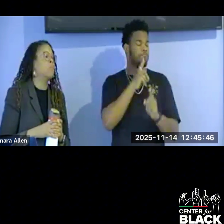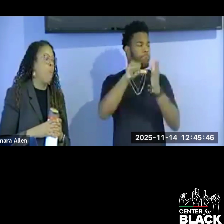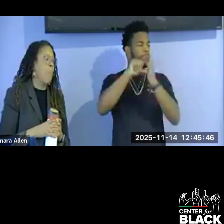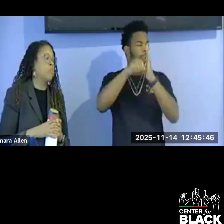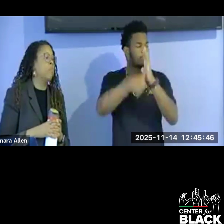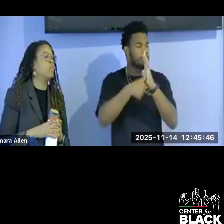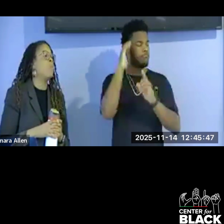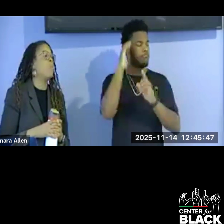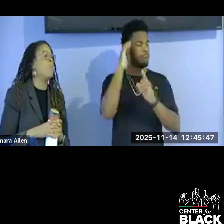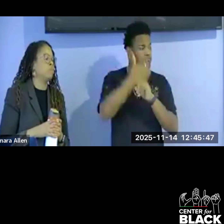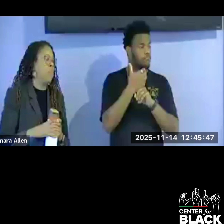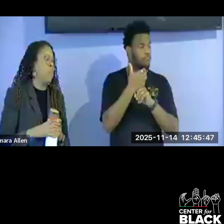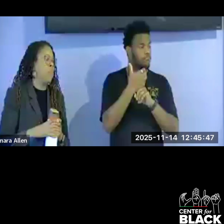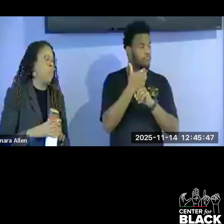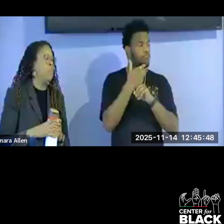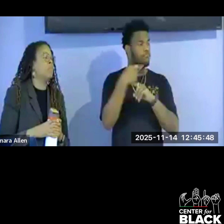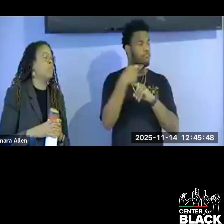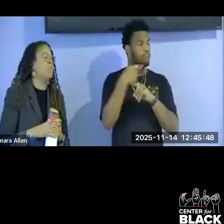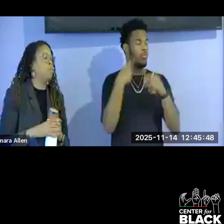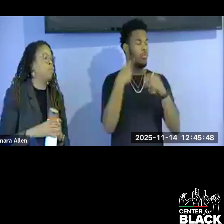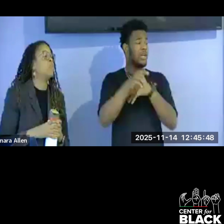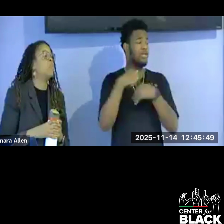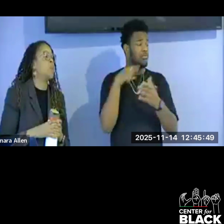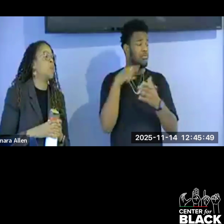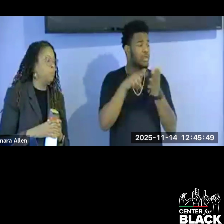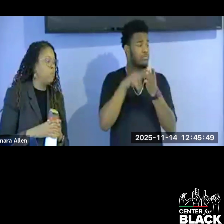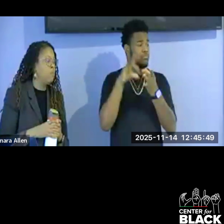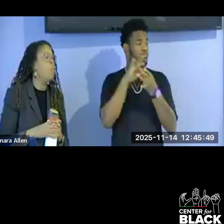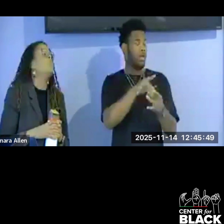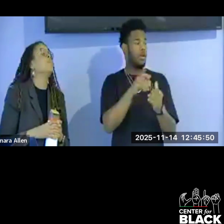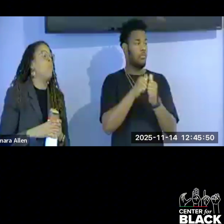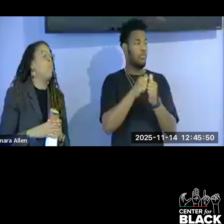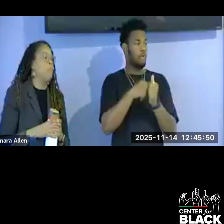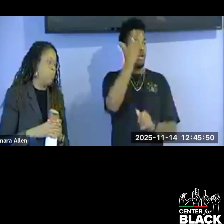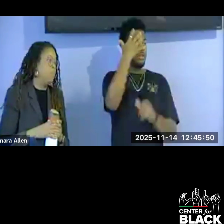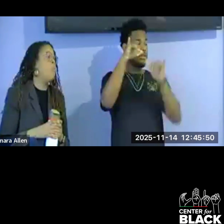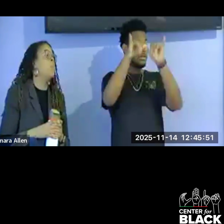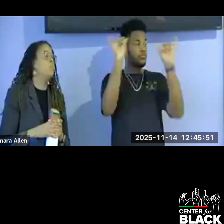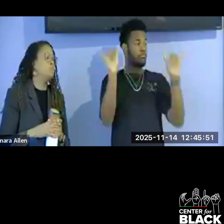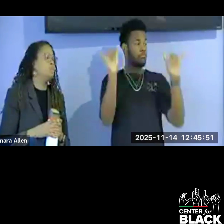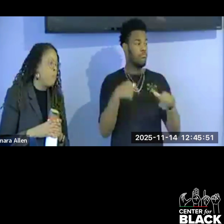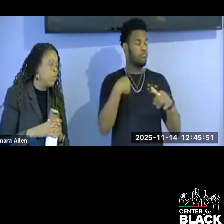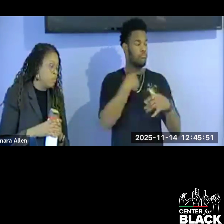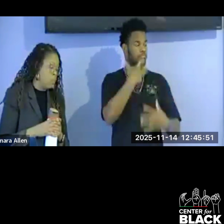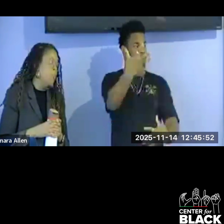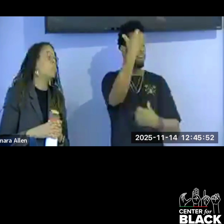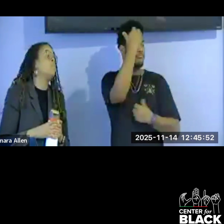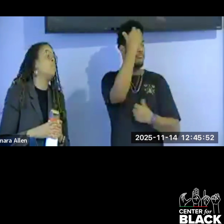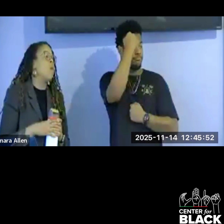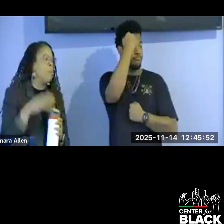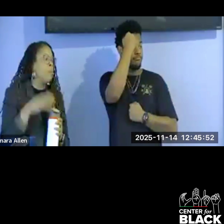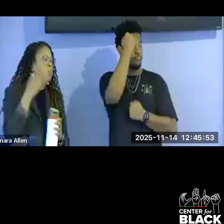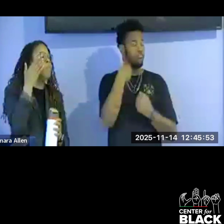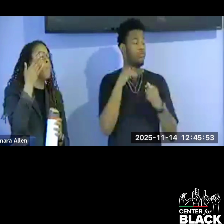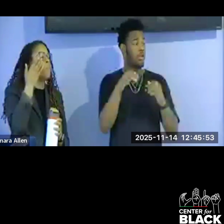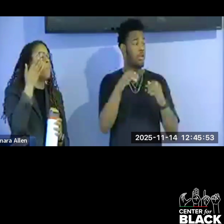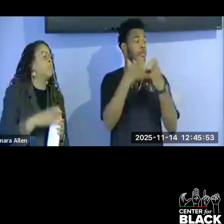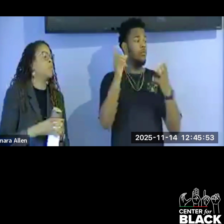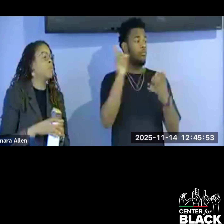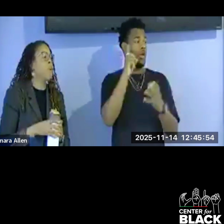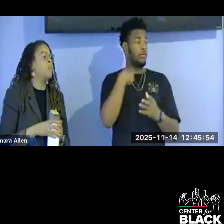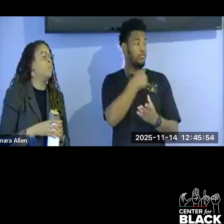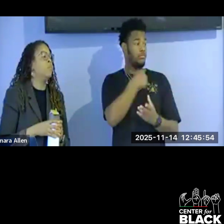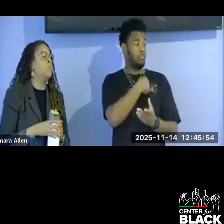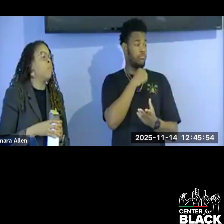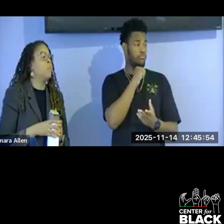And I never learned a lot about deaf Black history. I felt we were forced to research and learn